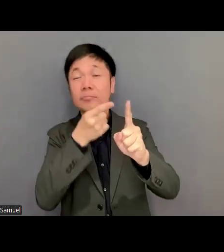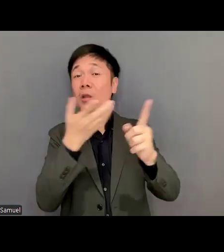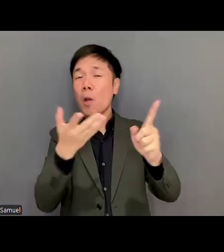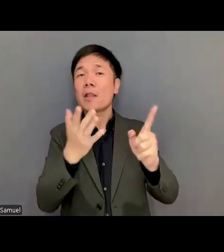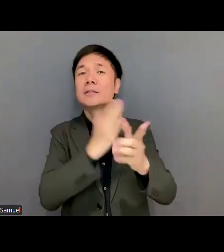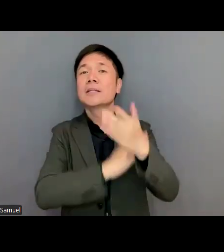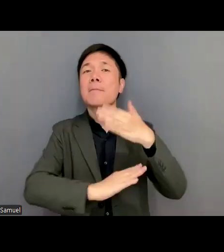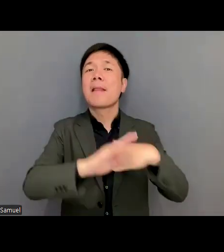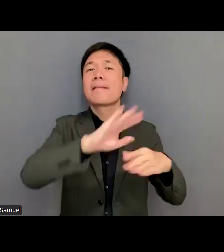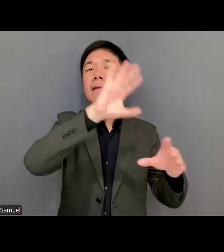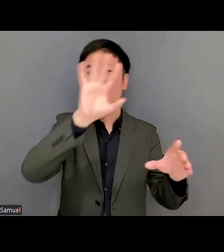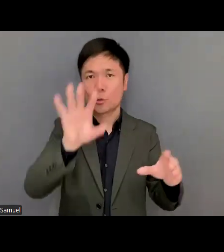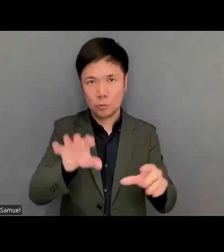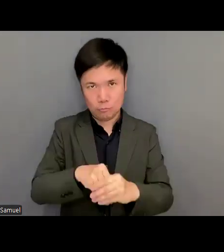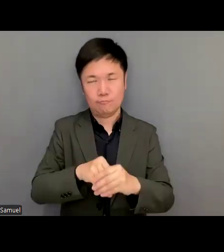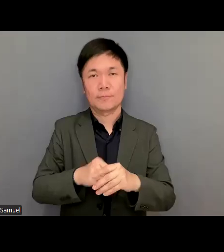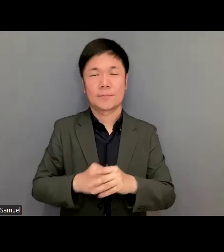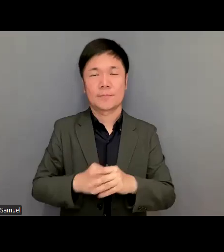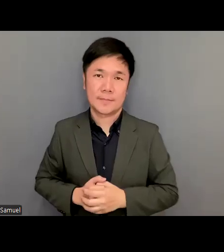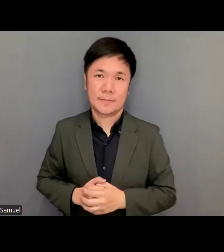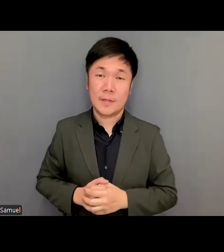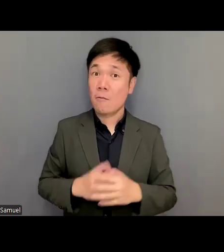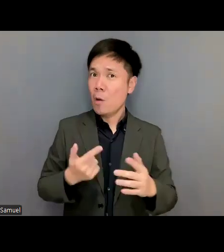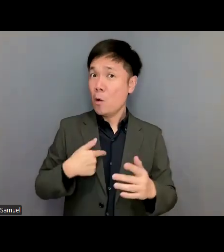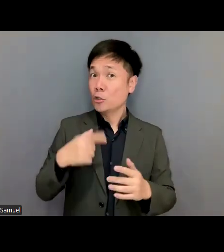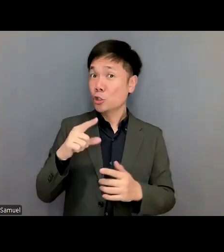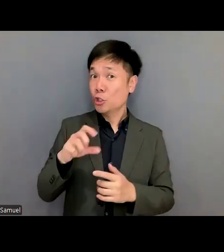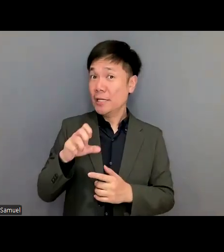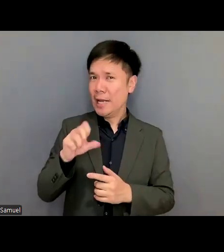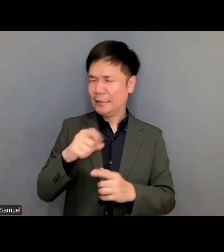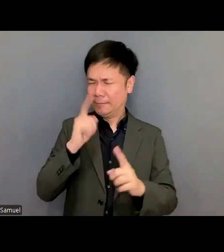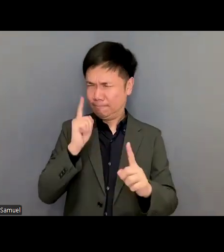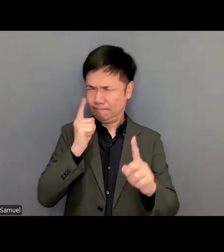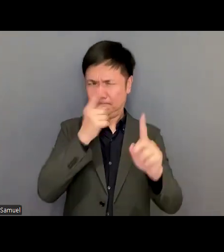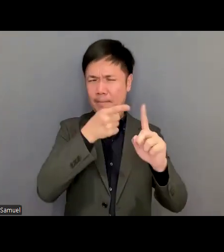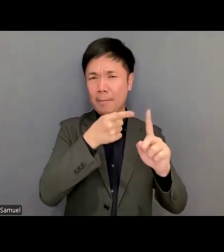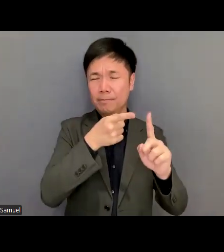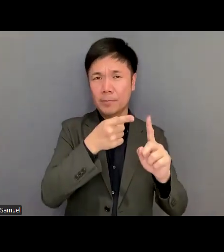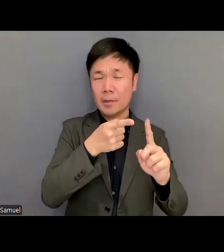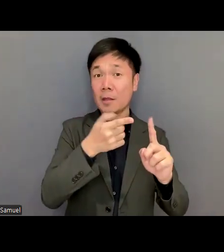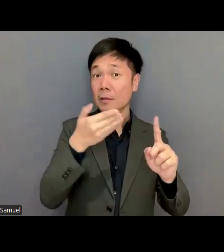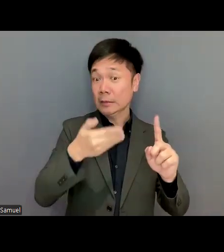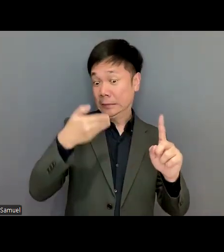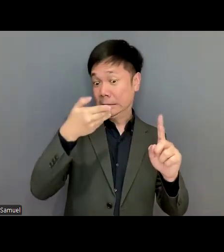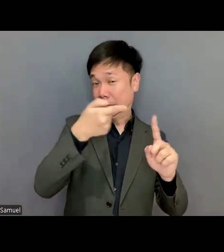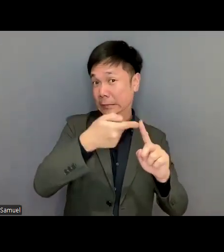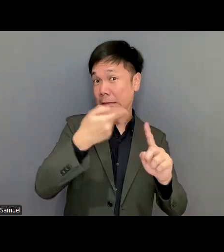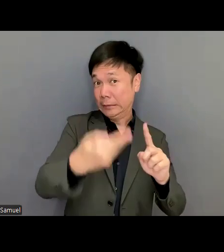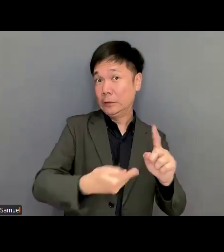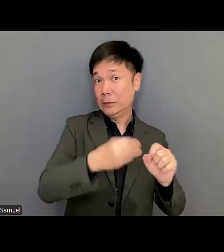inclusion. Our primary objective with the next Global Disability